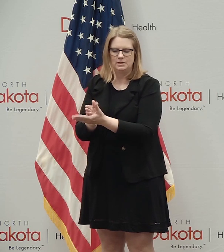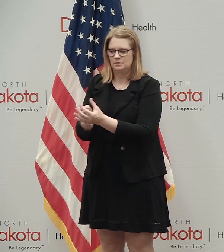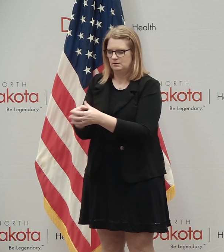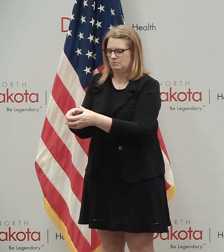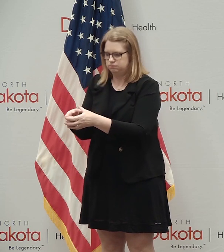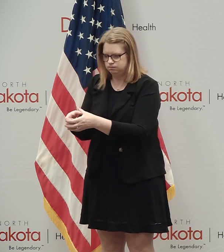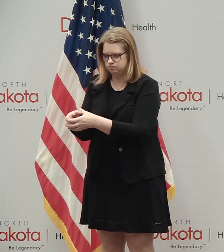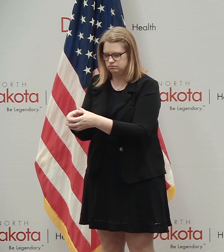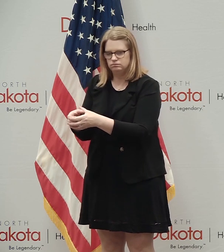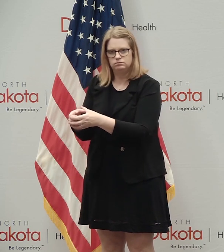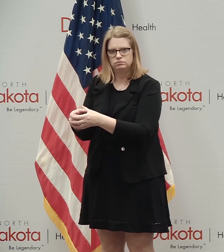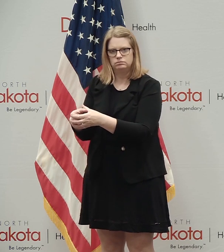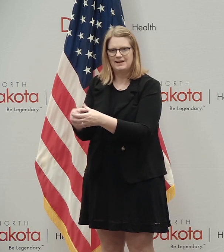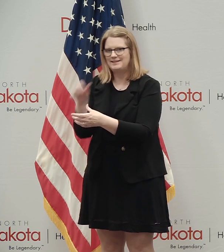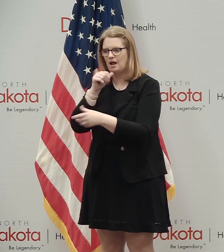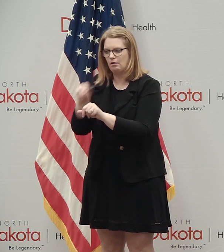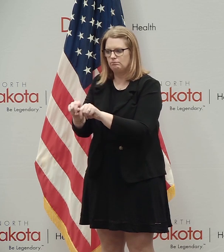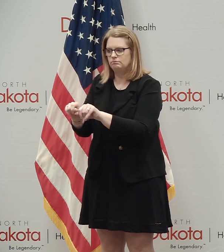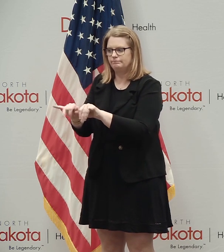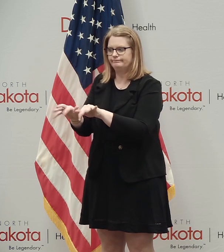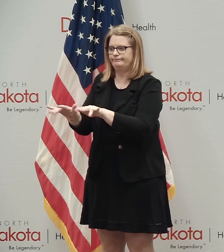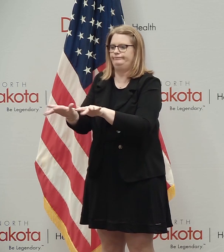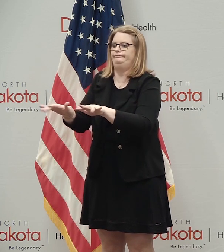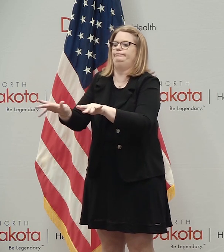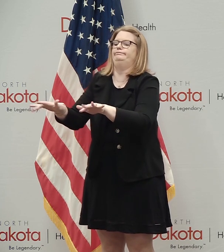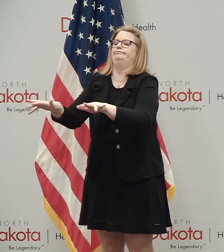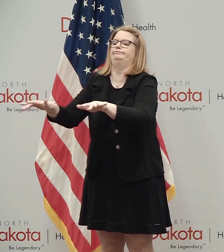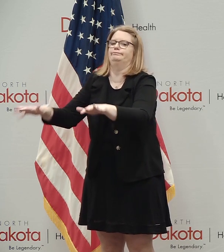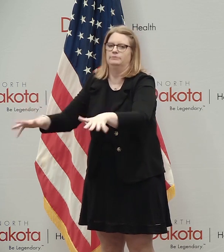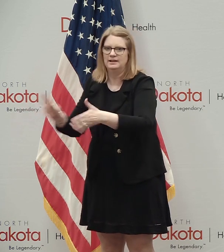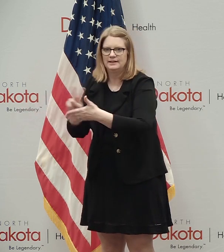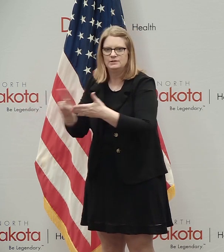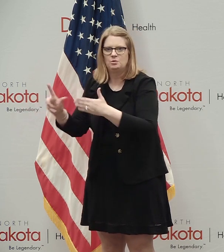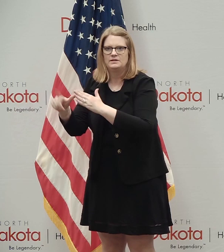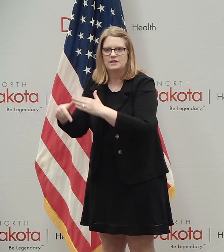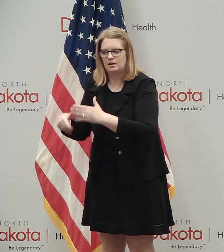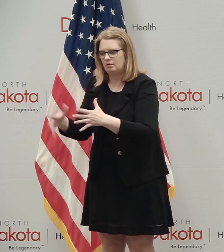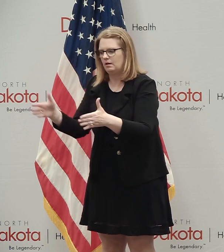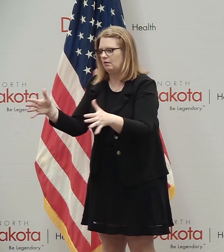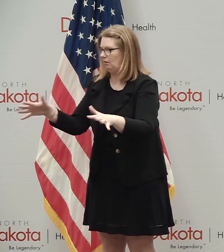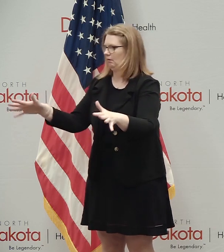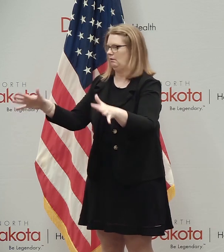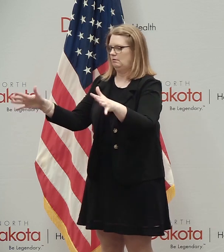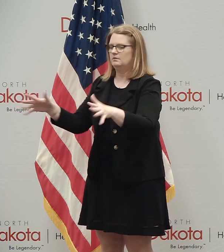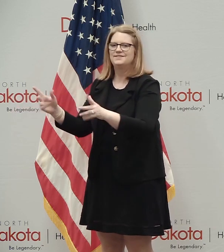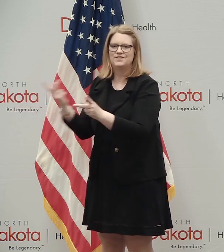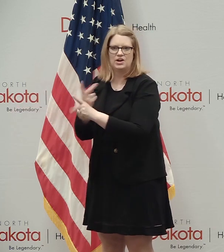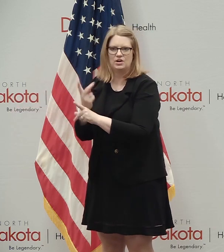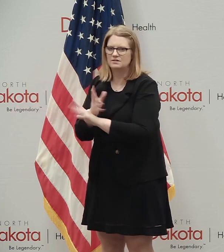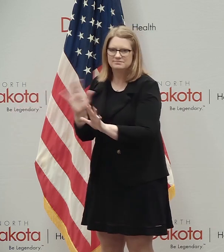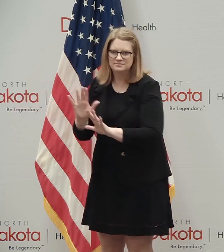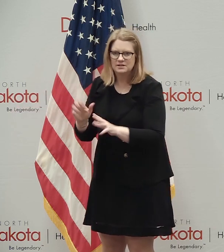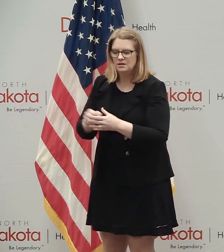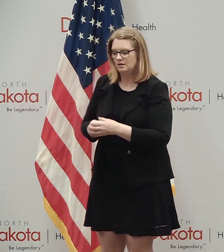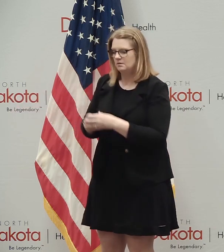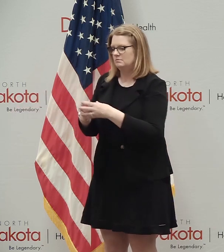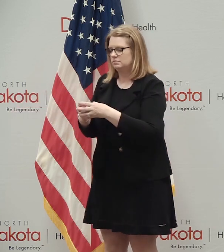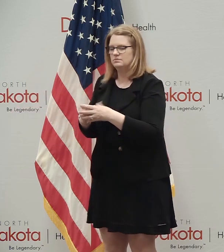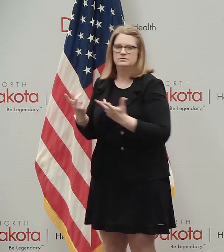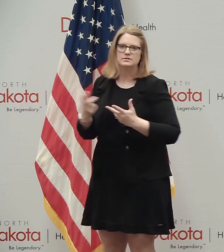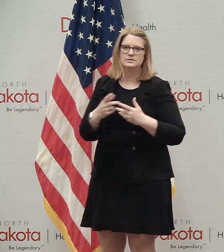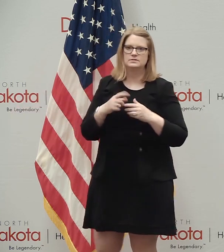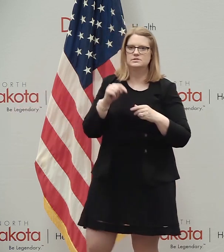to contain those flare-ups, and it will allow us to keep saving lives and livelihood, and it will help us keep moving forward steadily with North